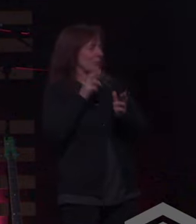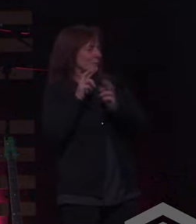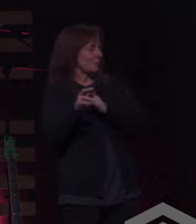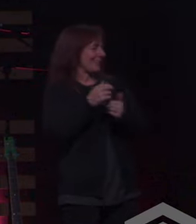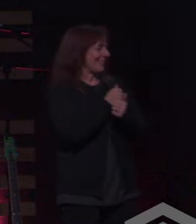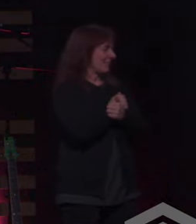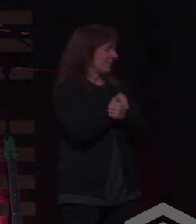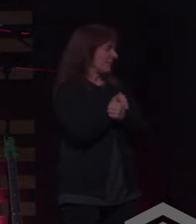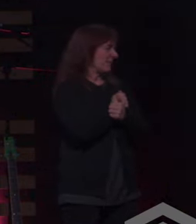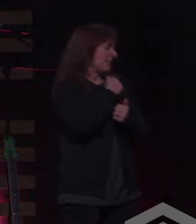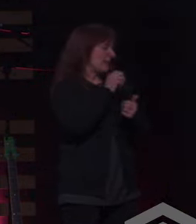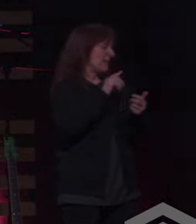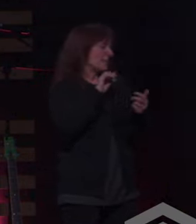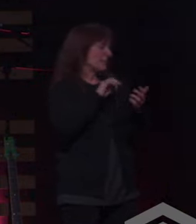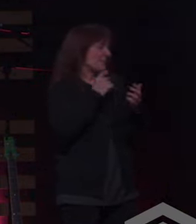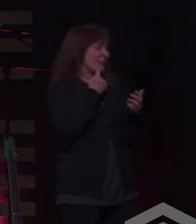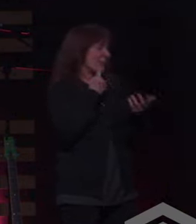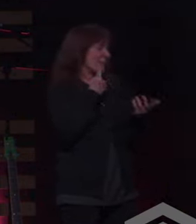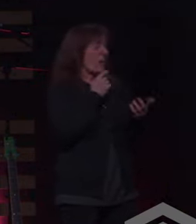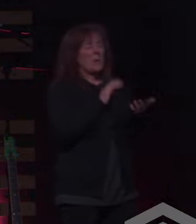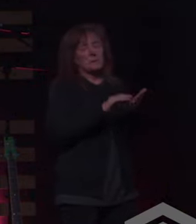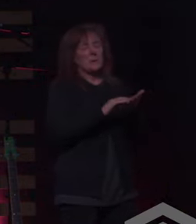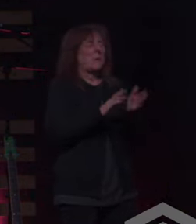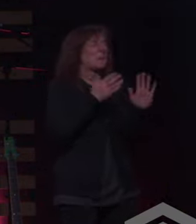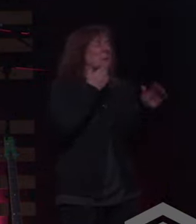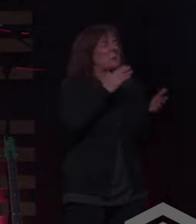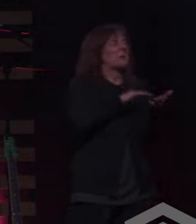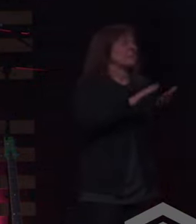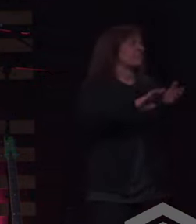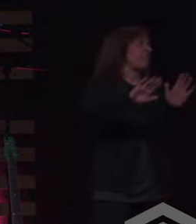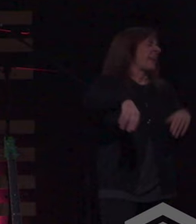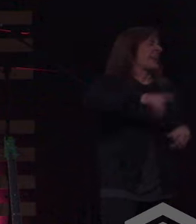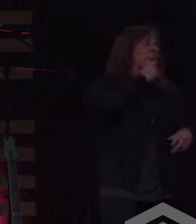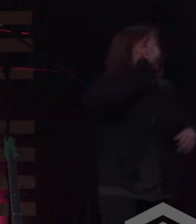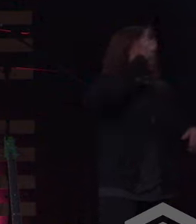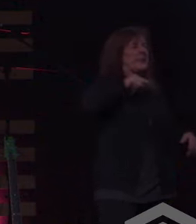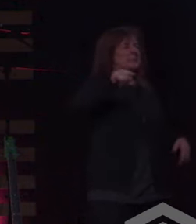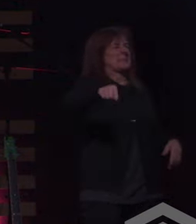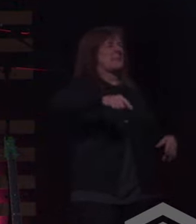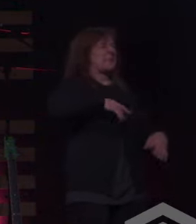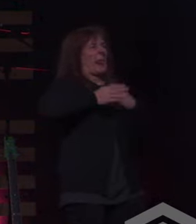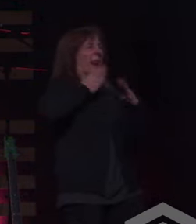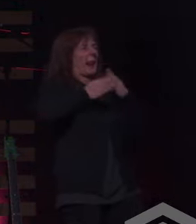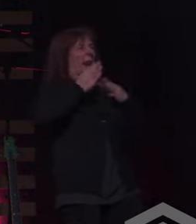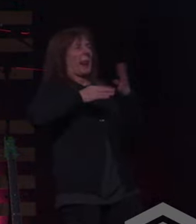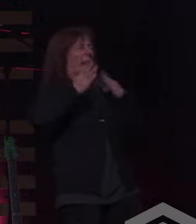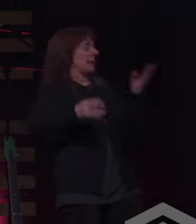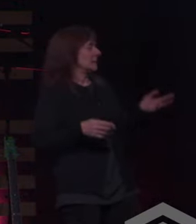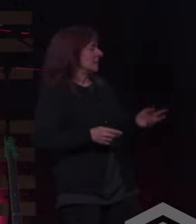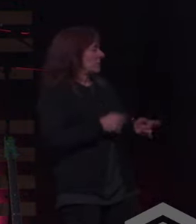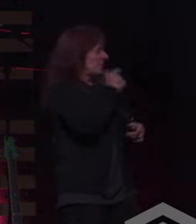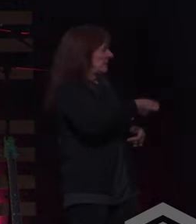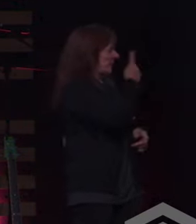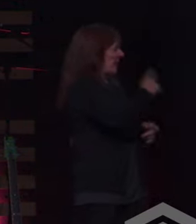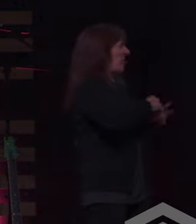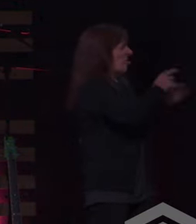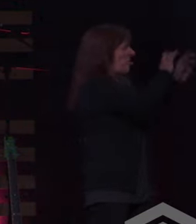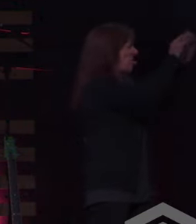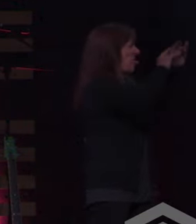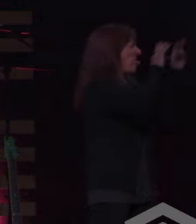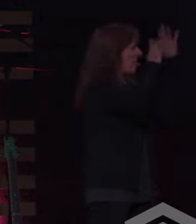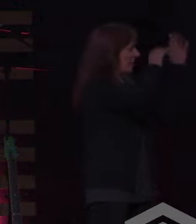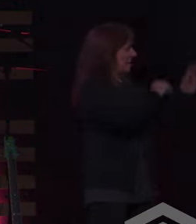serious, you'll make an excuse. Well, that's good information, but you don't understand her. Well, that's good information, but you don't understand how he.